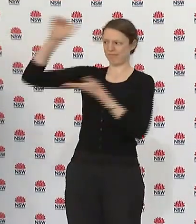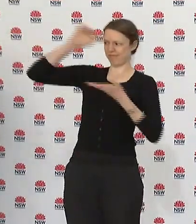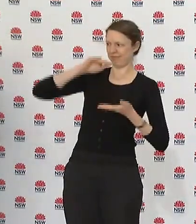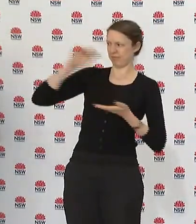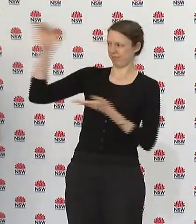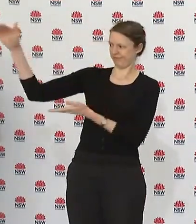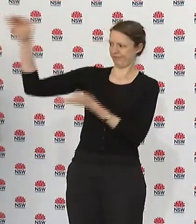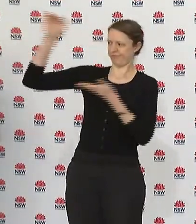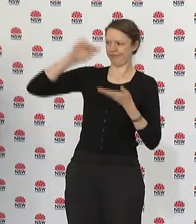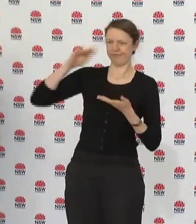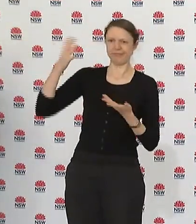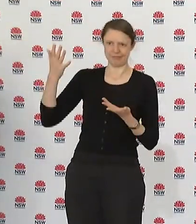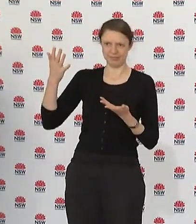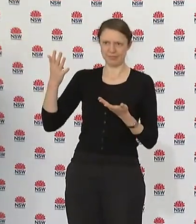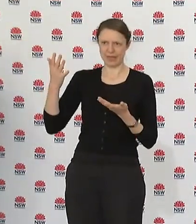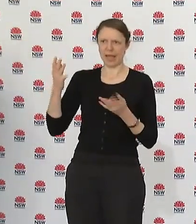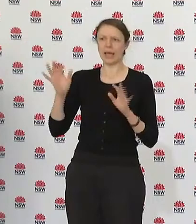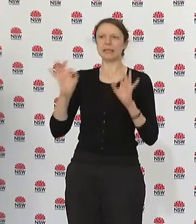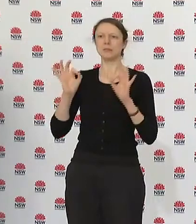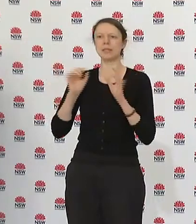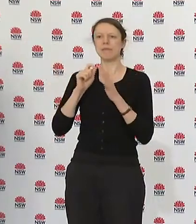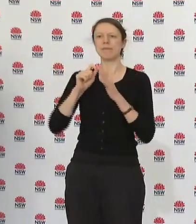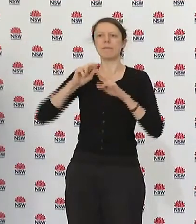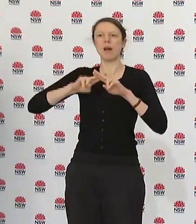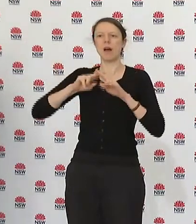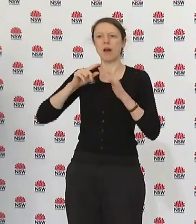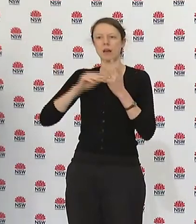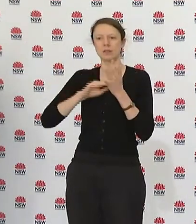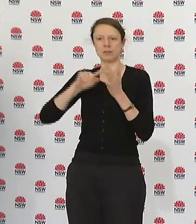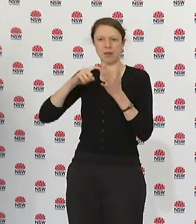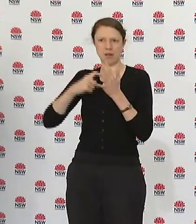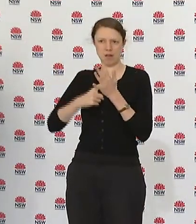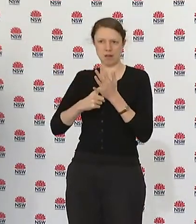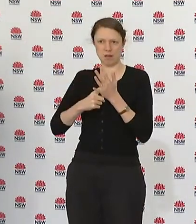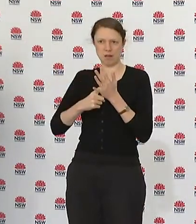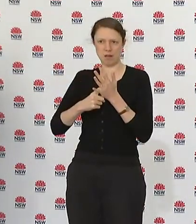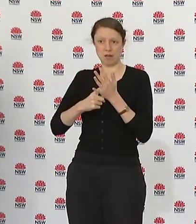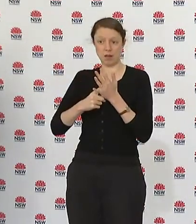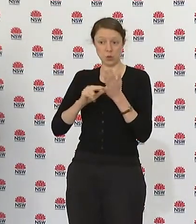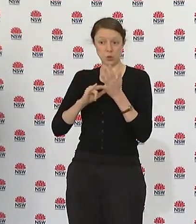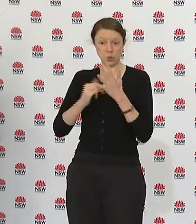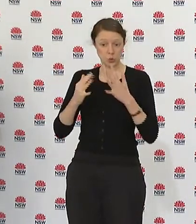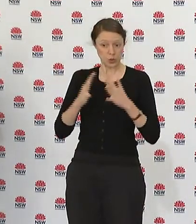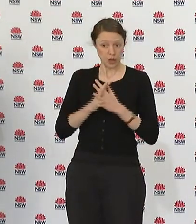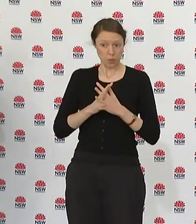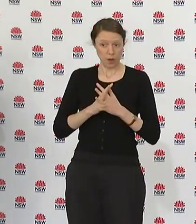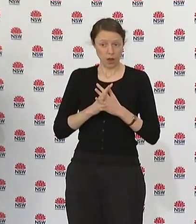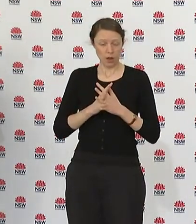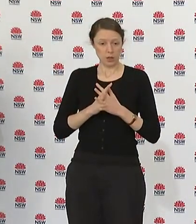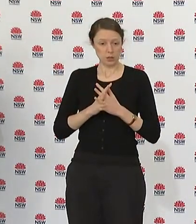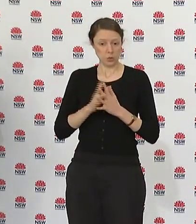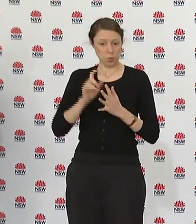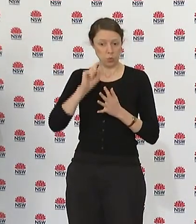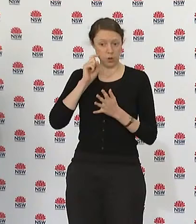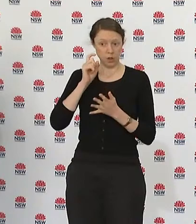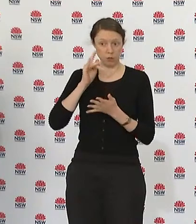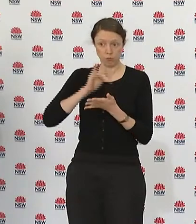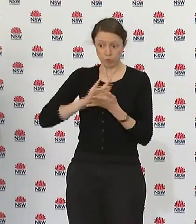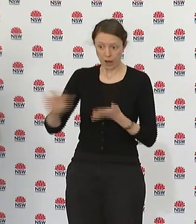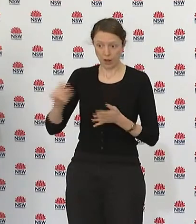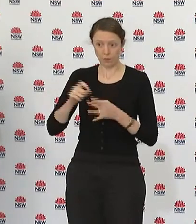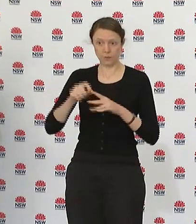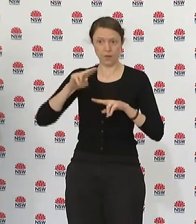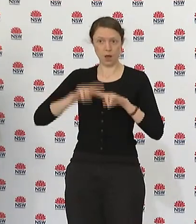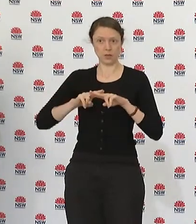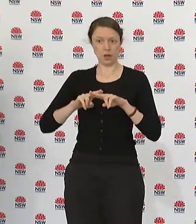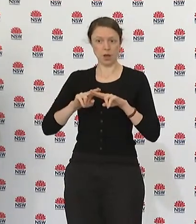Oh, yes. And Pfizer. Is there any risk that New South Wales will run out of Pfizer, or have we got enough now?